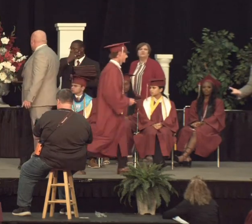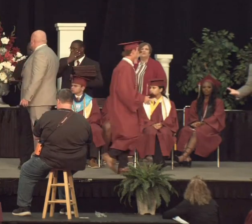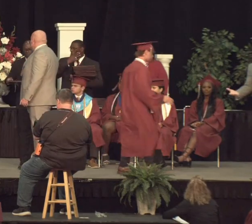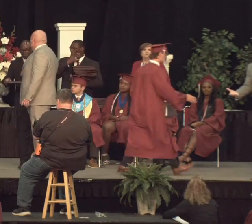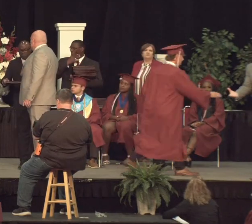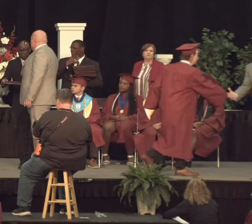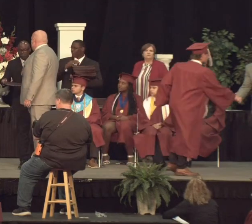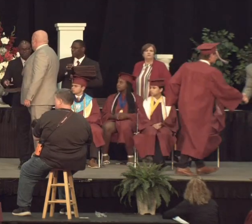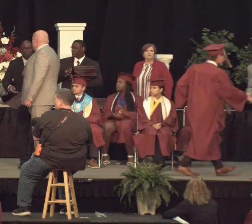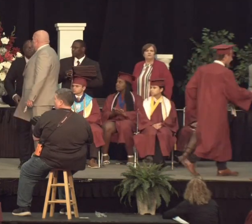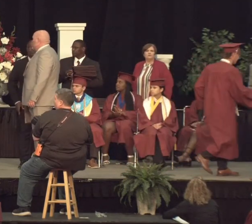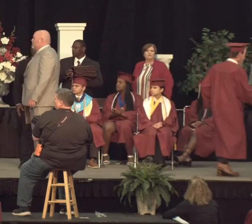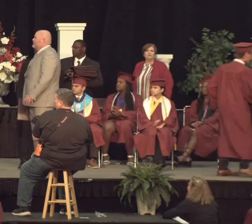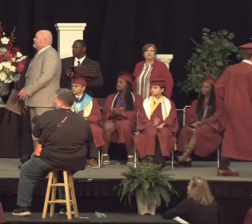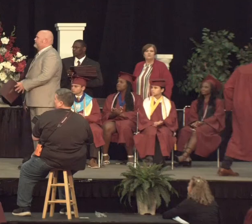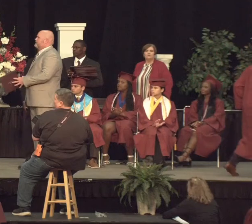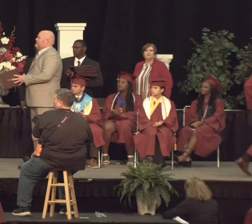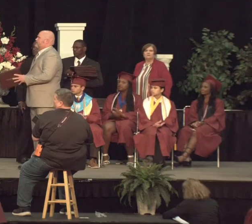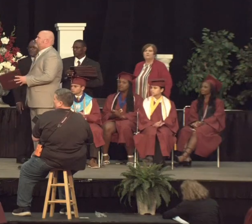Tyrone Strawer.